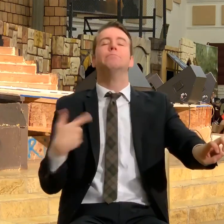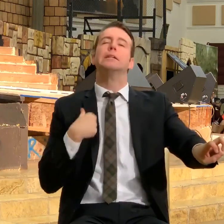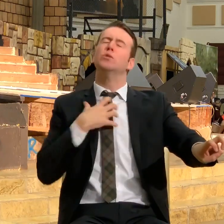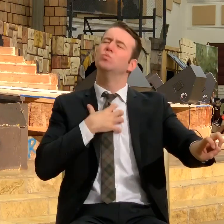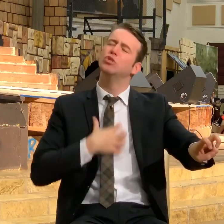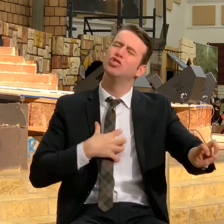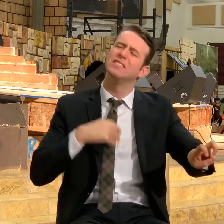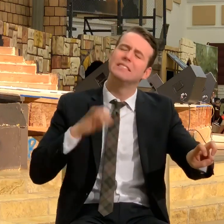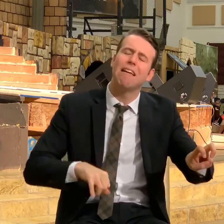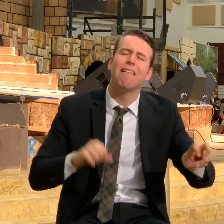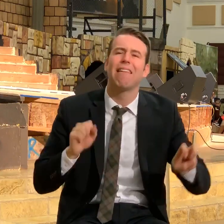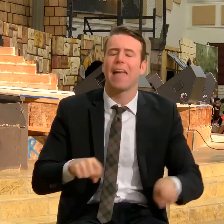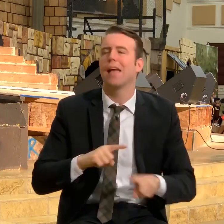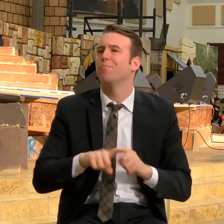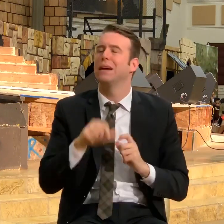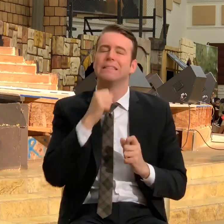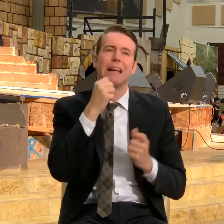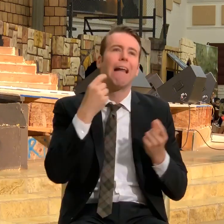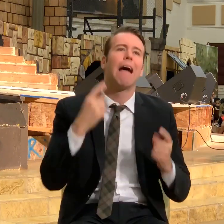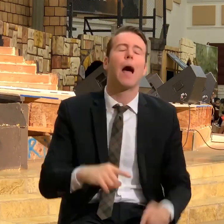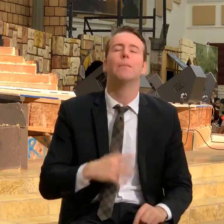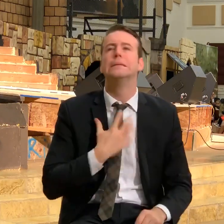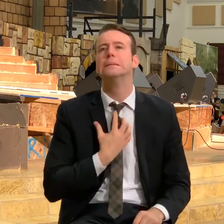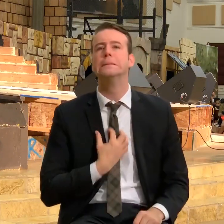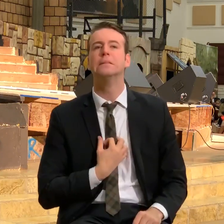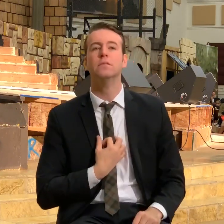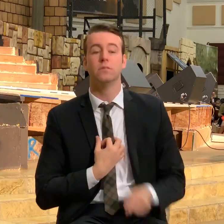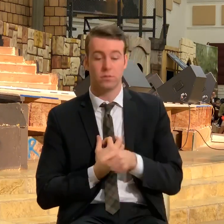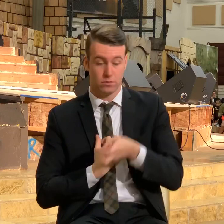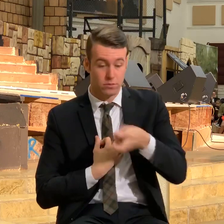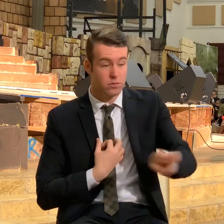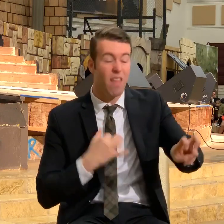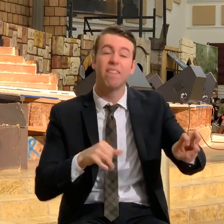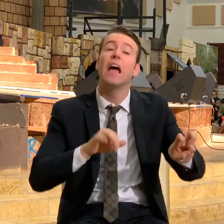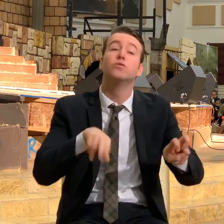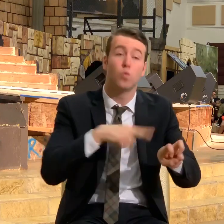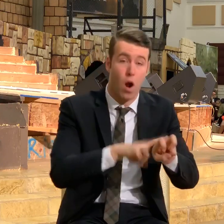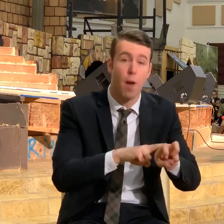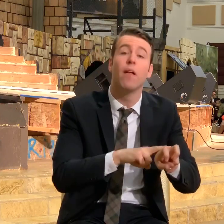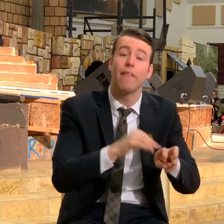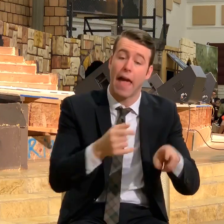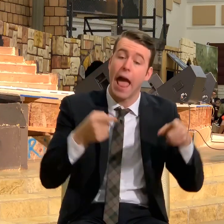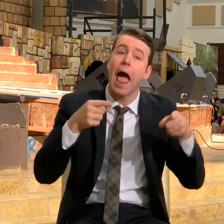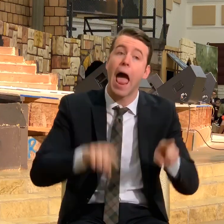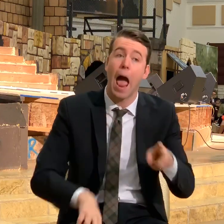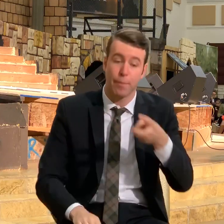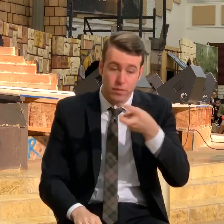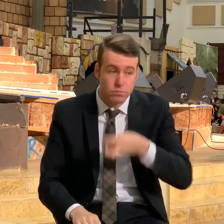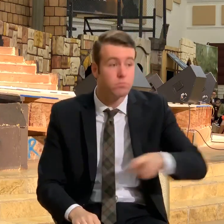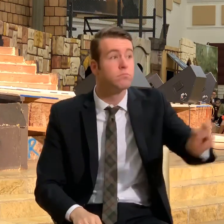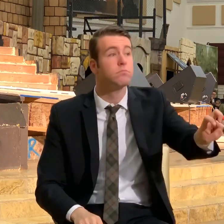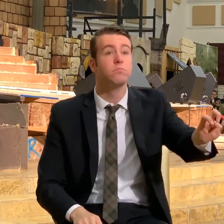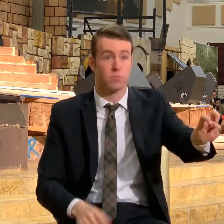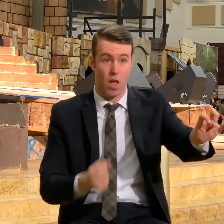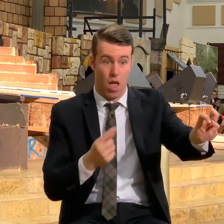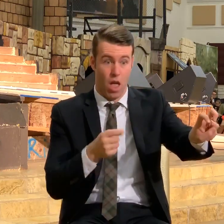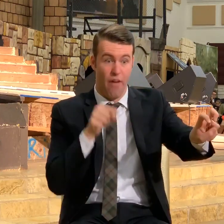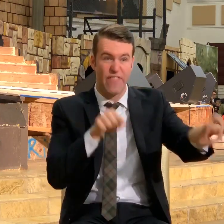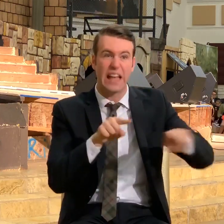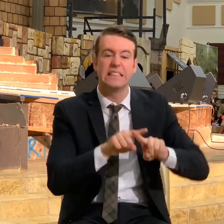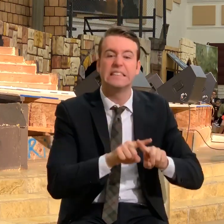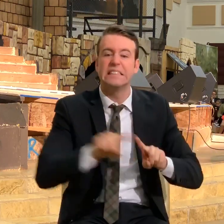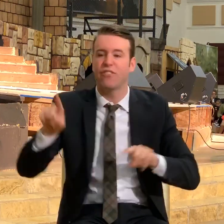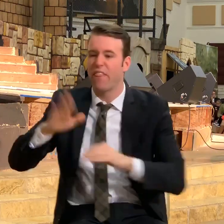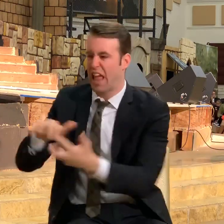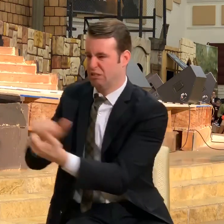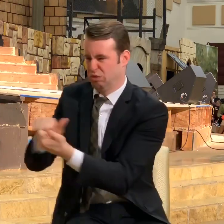us. It just didn't happen. But you've got to recognize that's what happened to be able to distinguish when it's very different